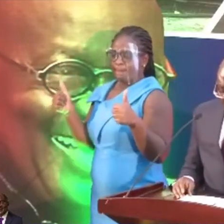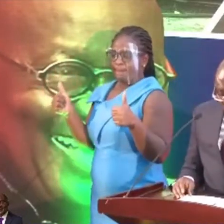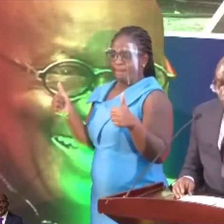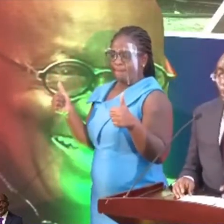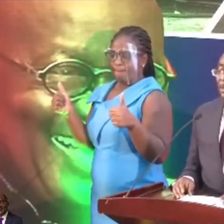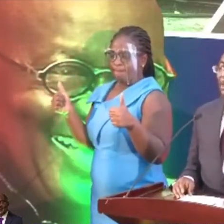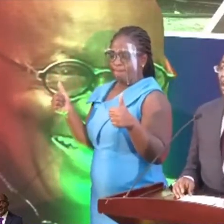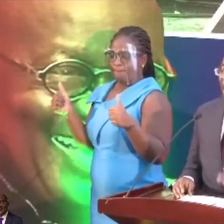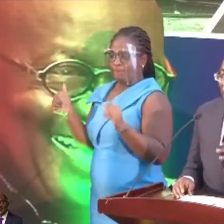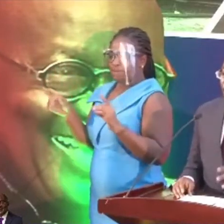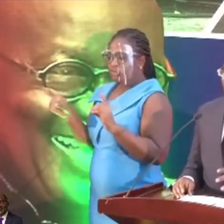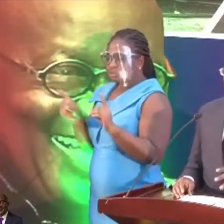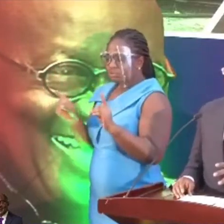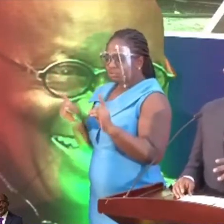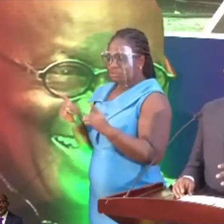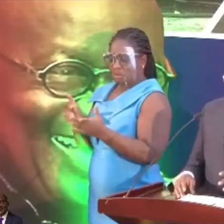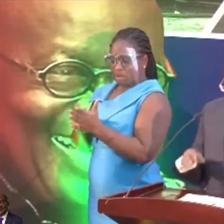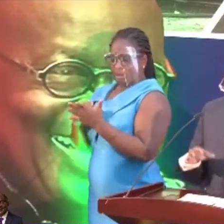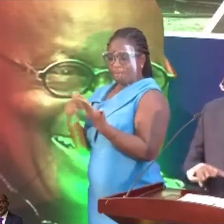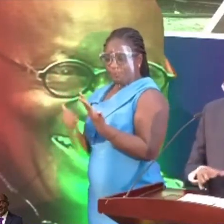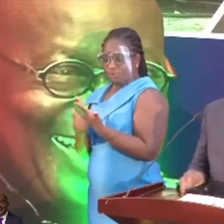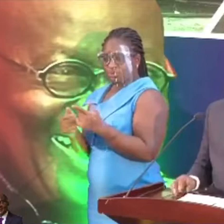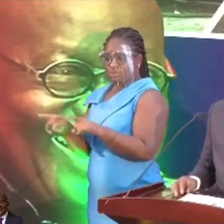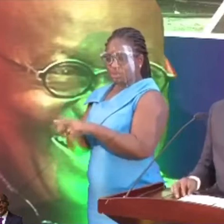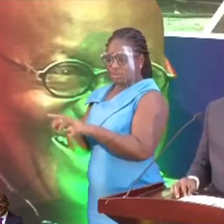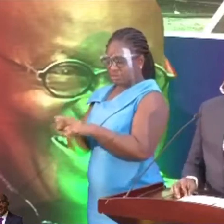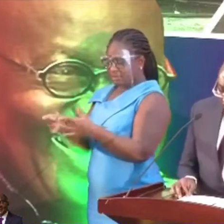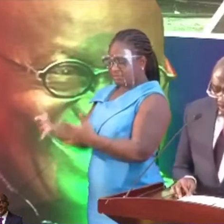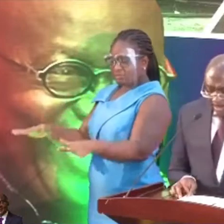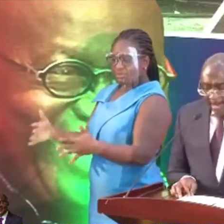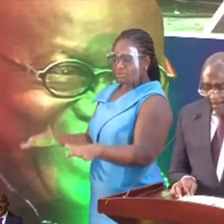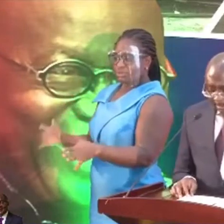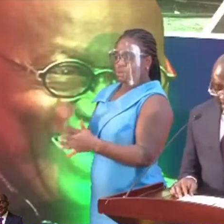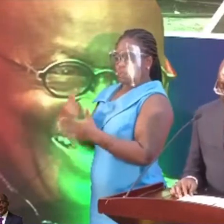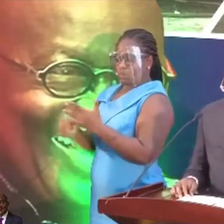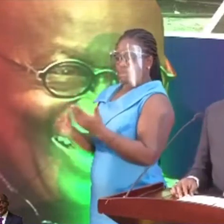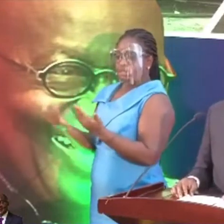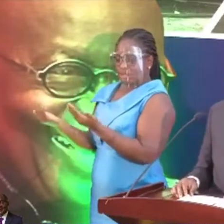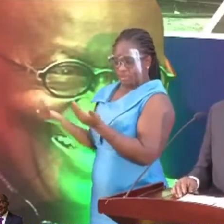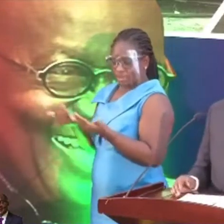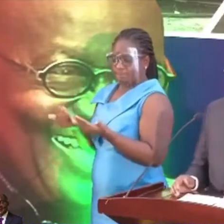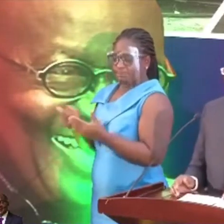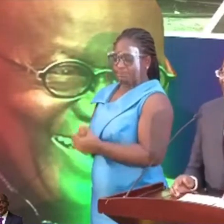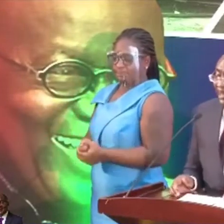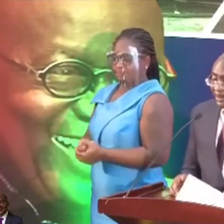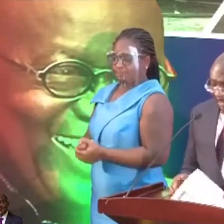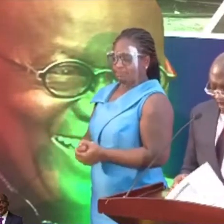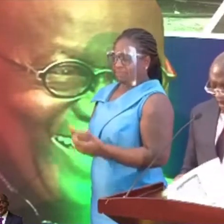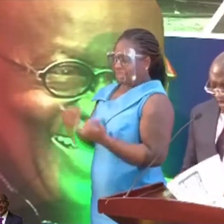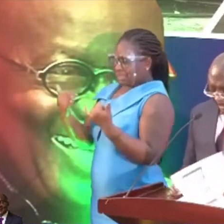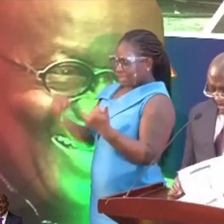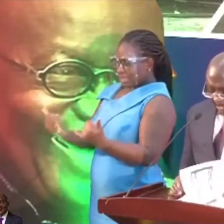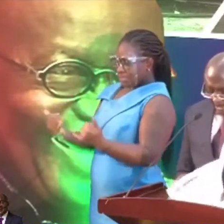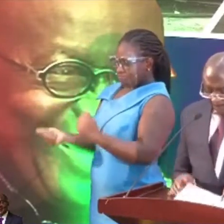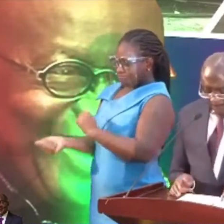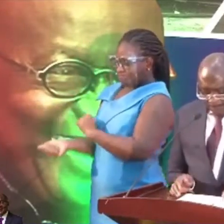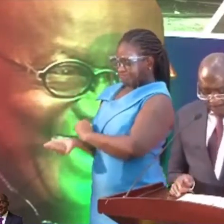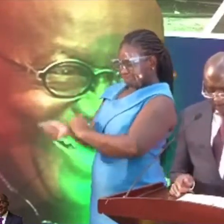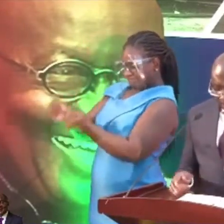in doing our projects as well as completing what we inherited. I now turn to